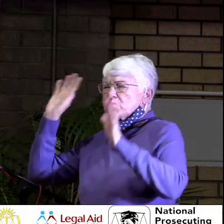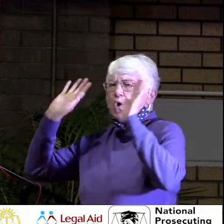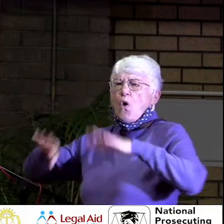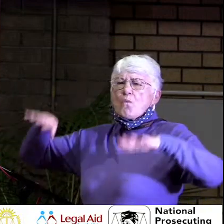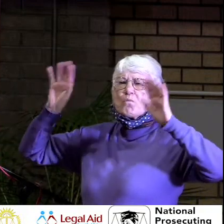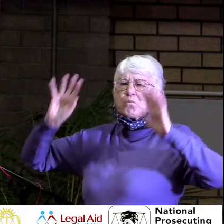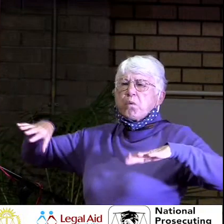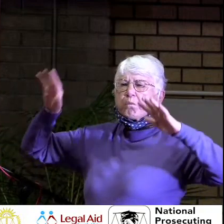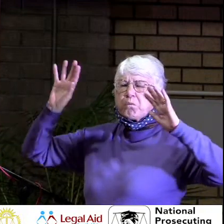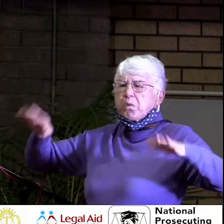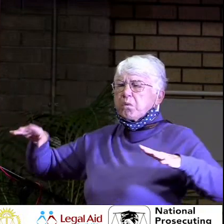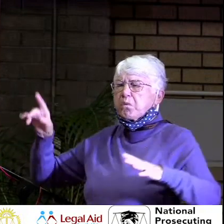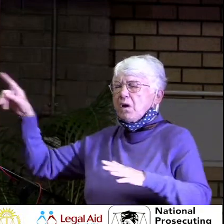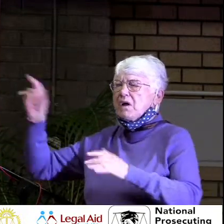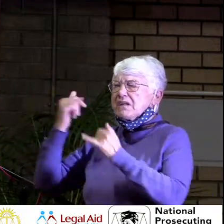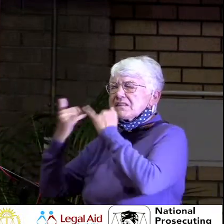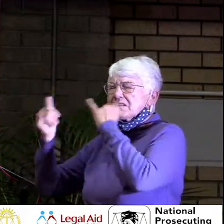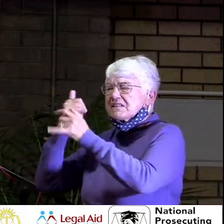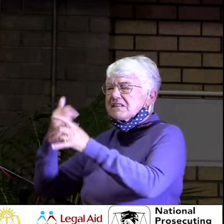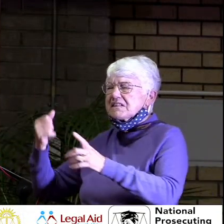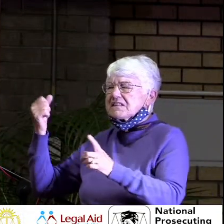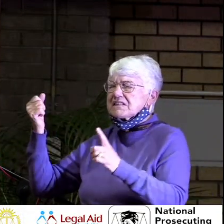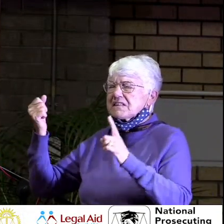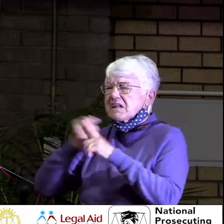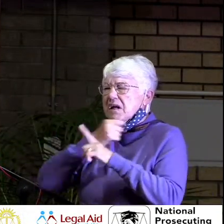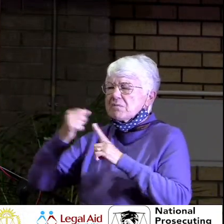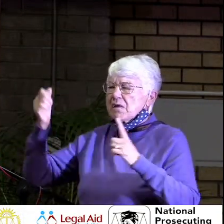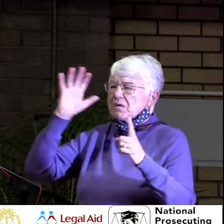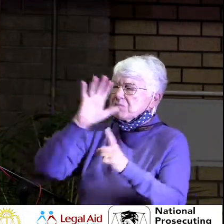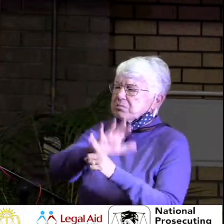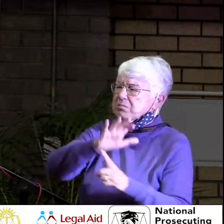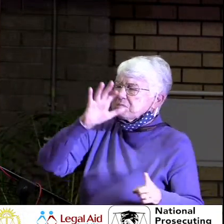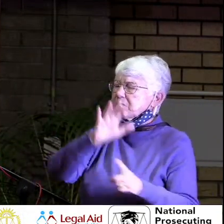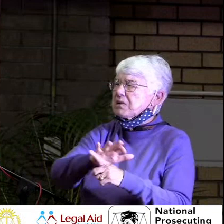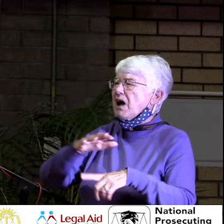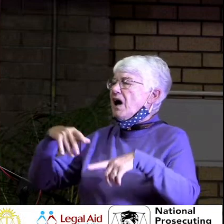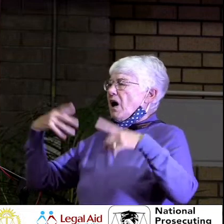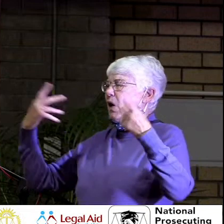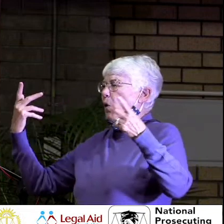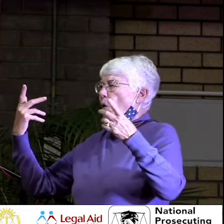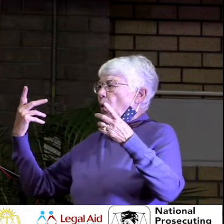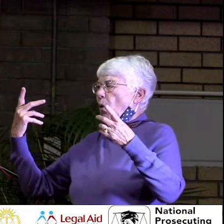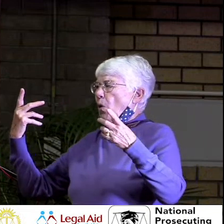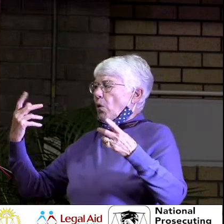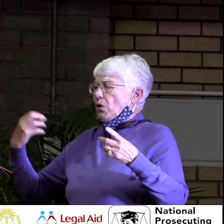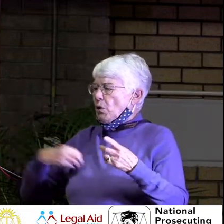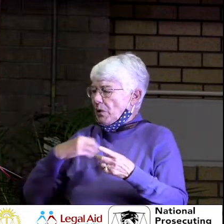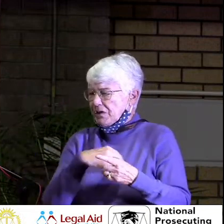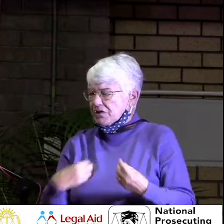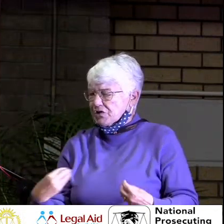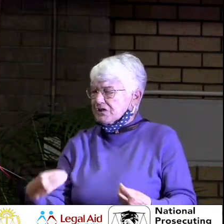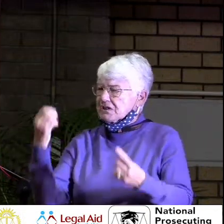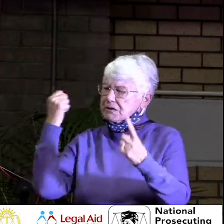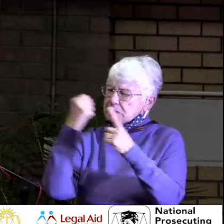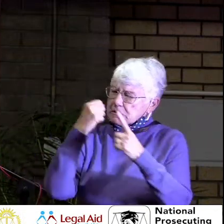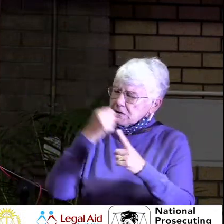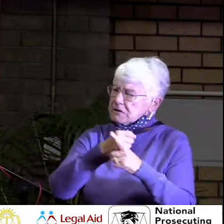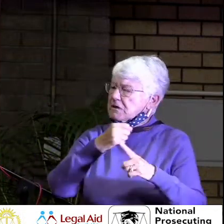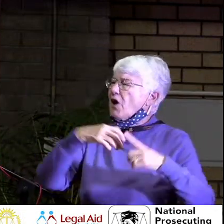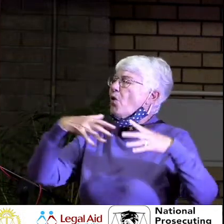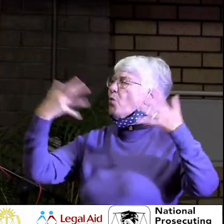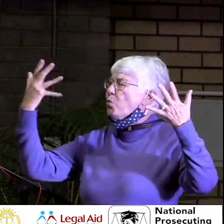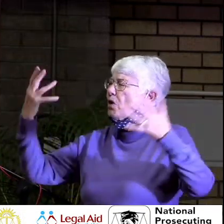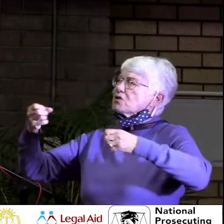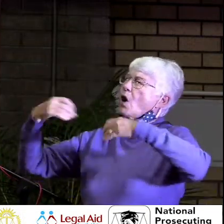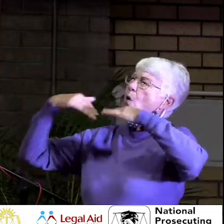we do have got programs that we engage the sentence offenders into. One of them, for example, I'll share a few,